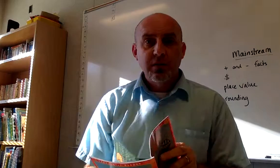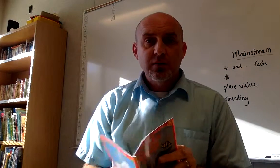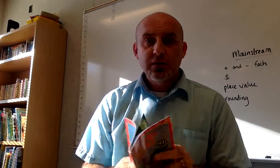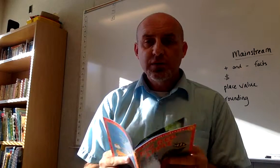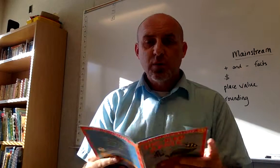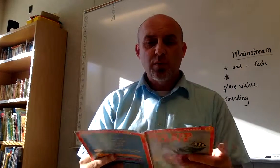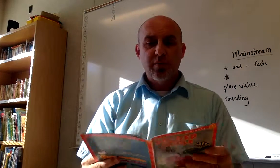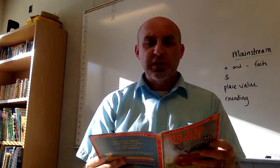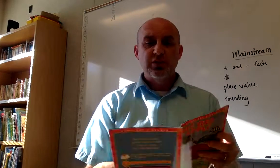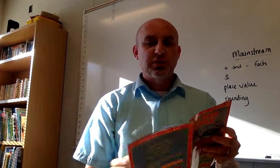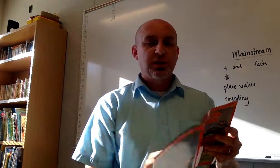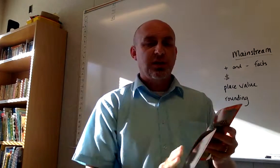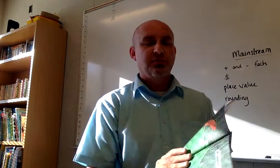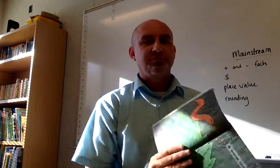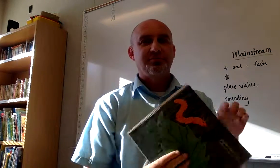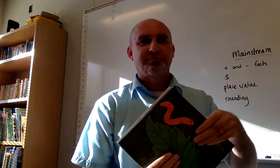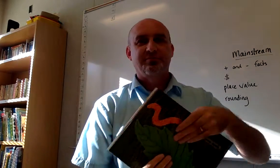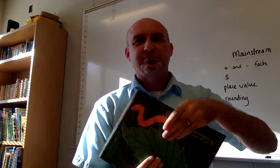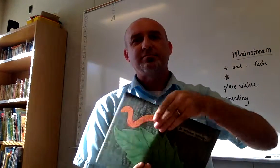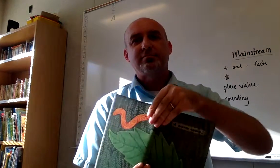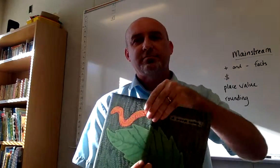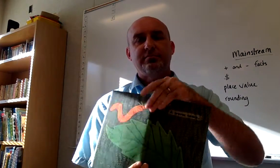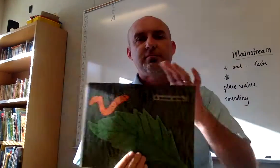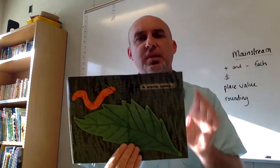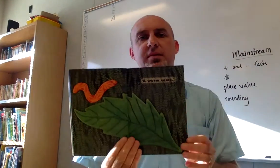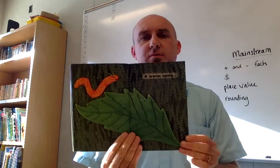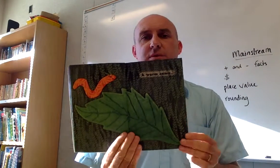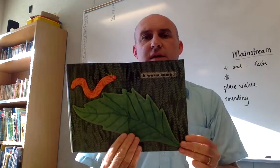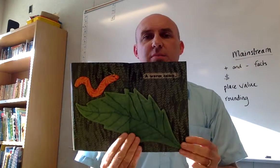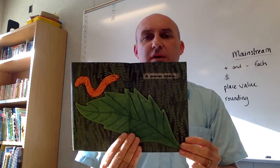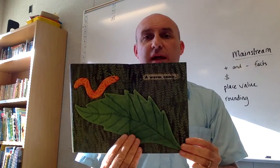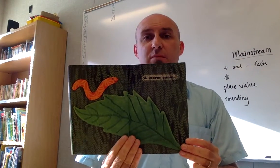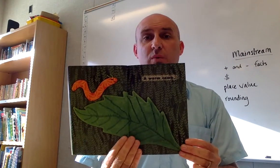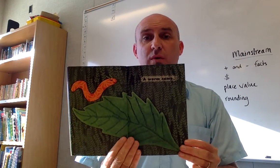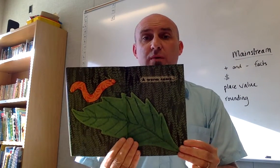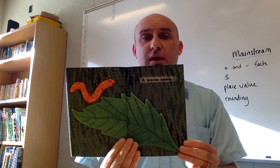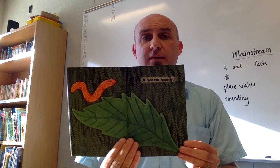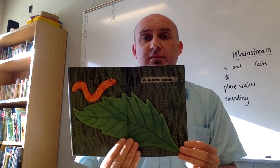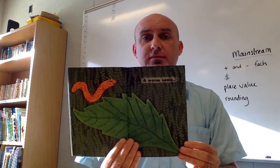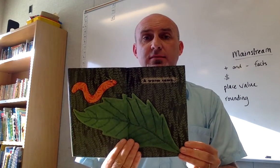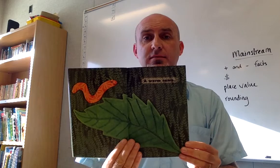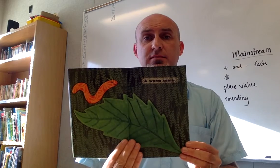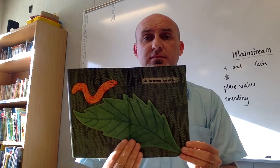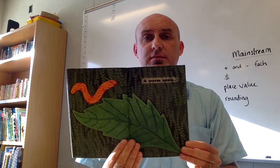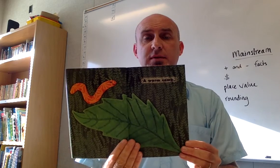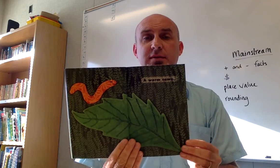Do just one more page today, and then we'll stop and I'll add more, okay?